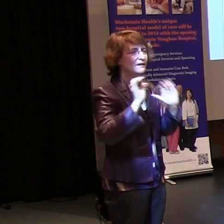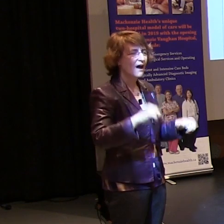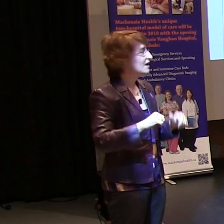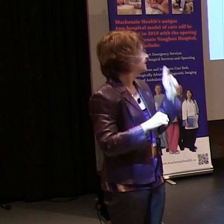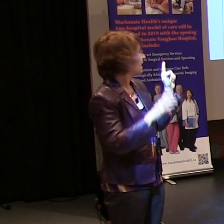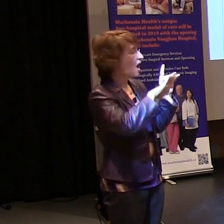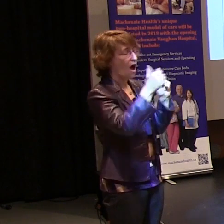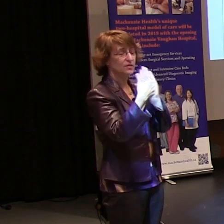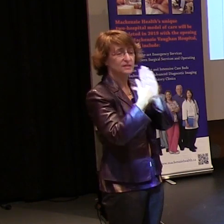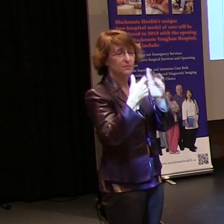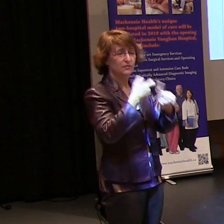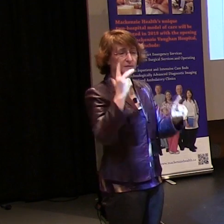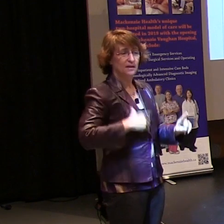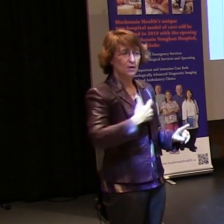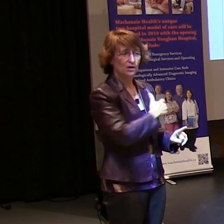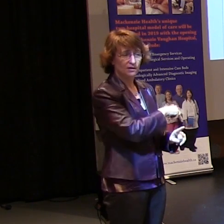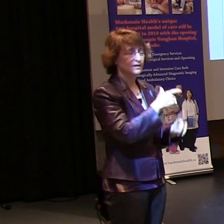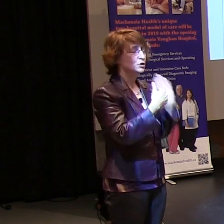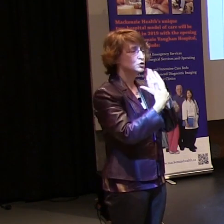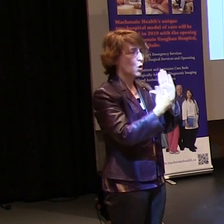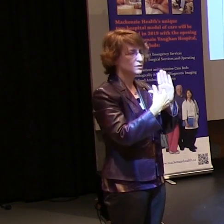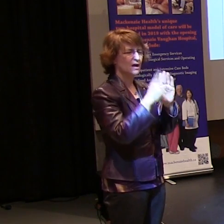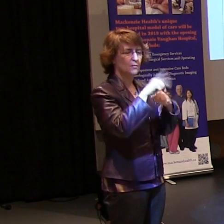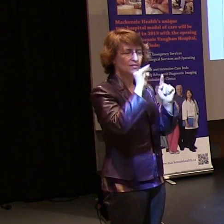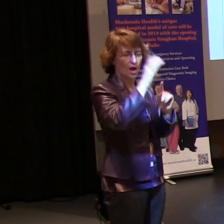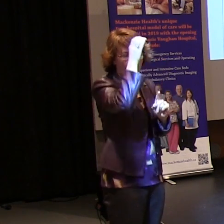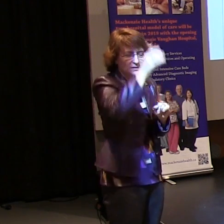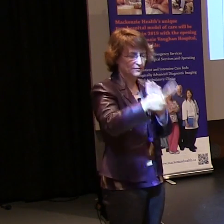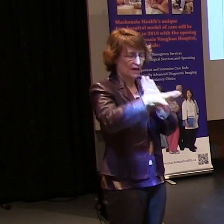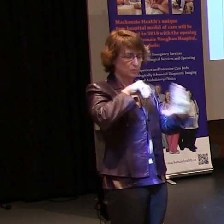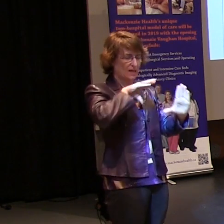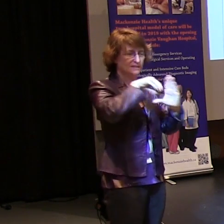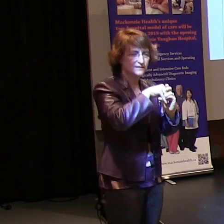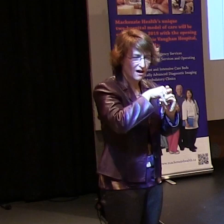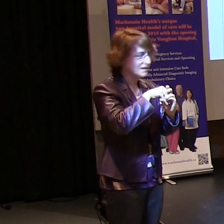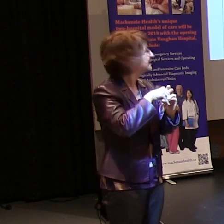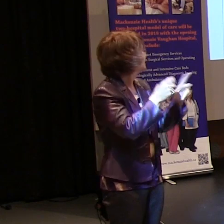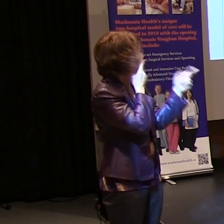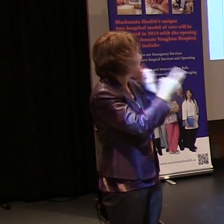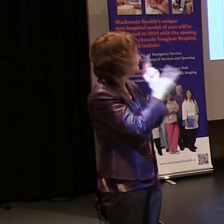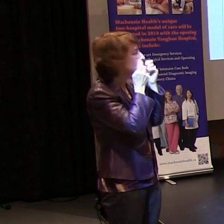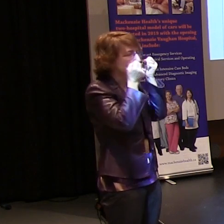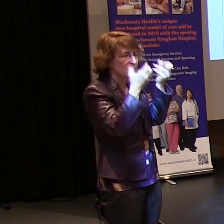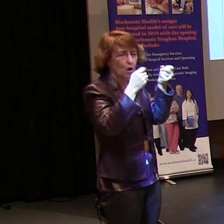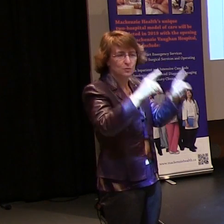from Denmark about what is the inside, outside. Look how many opportunities